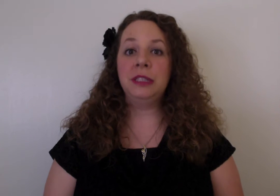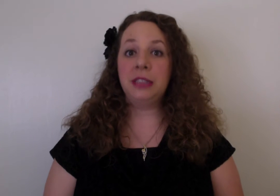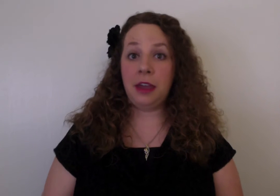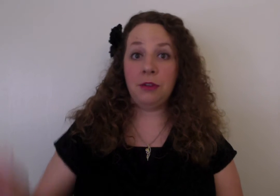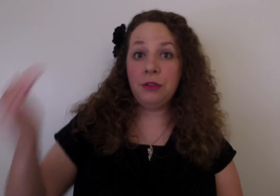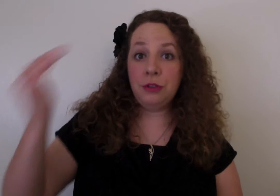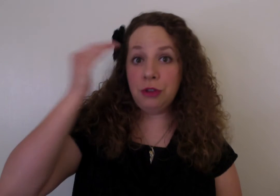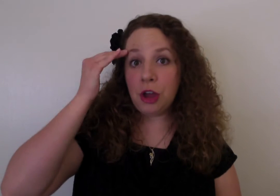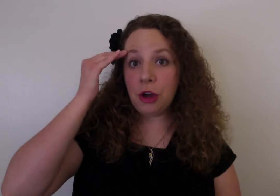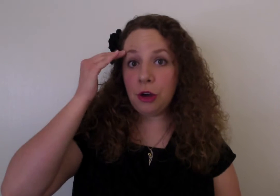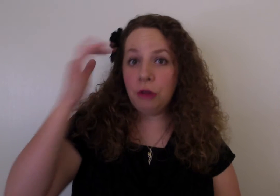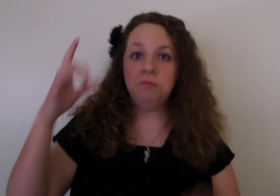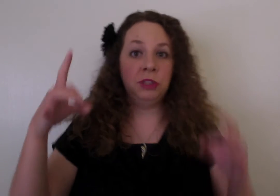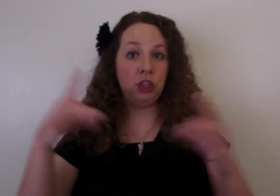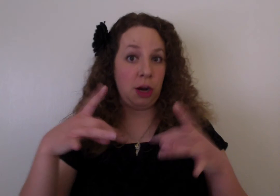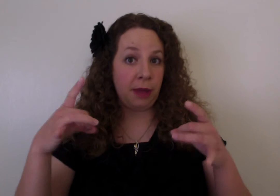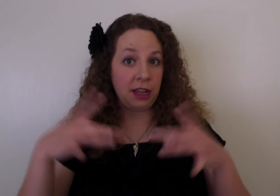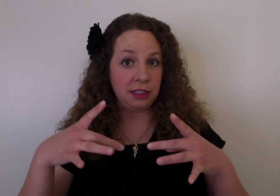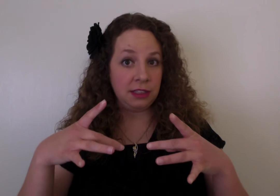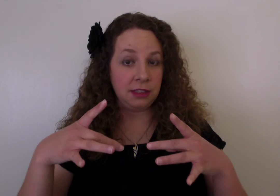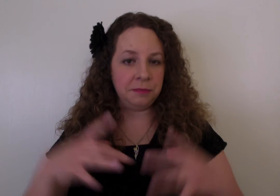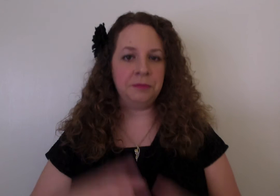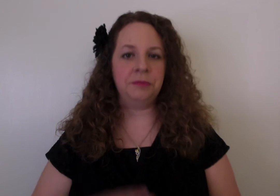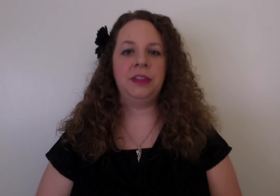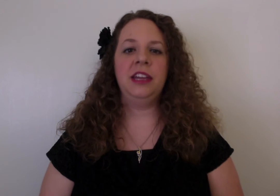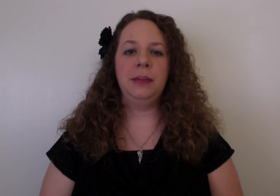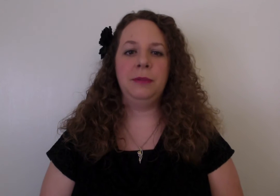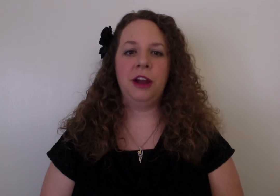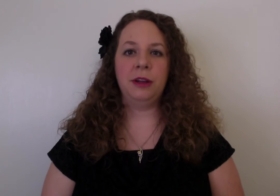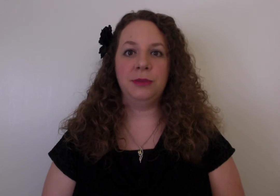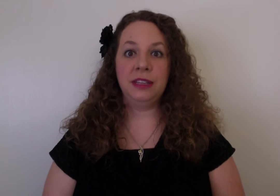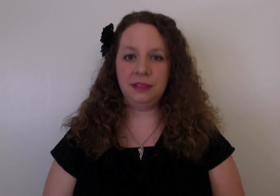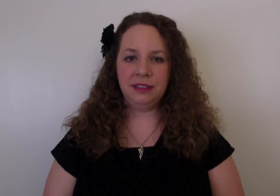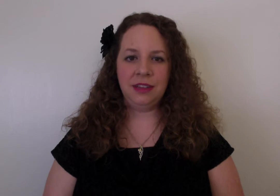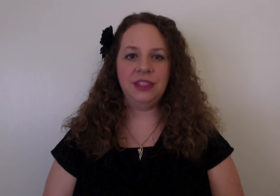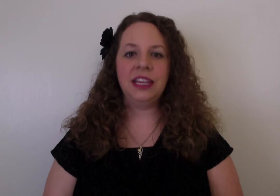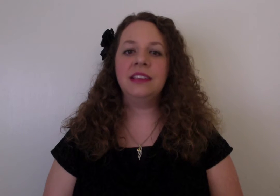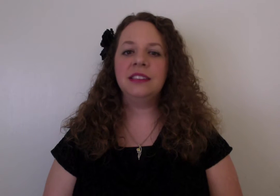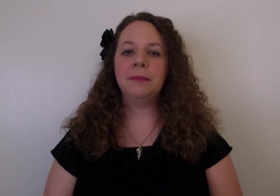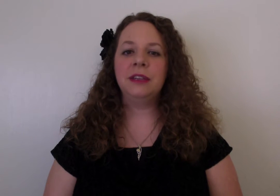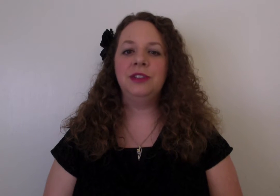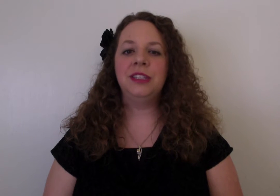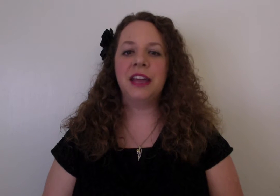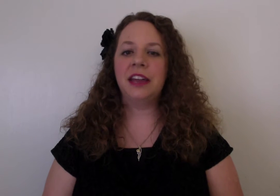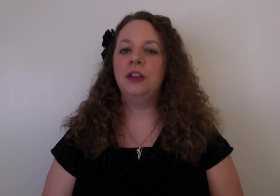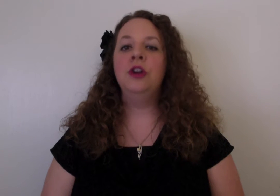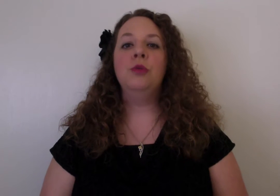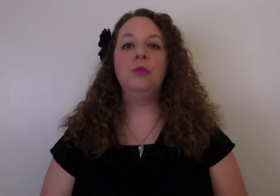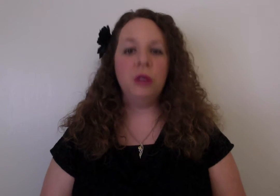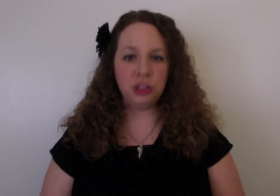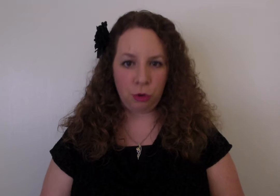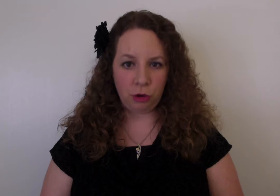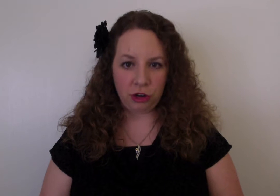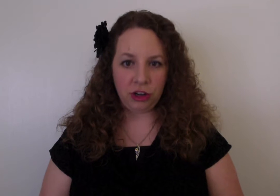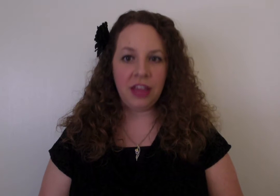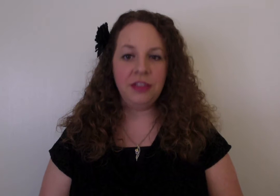say, no Starbucks, okay, keeping your eyebrows raised. Now the second step is to sign which corner, and then you're